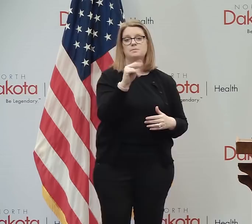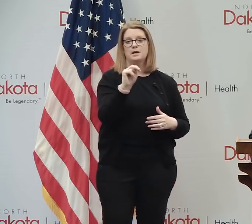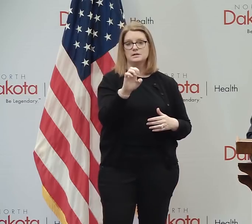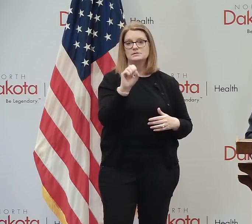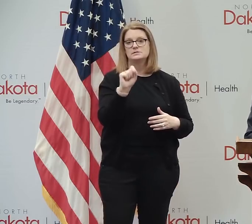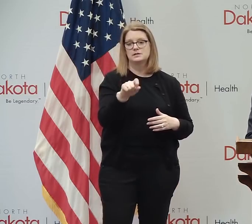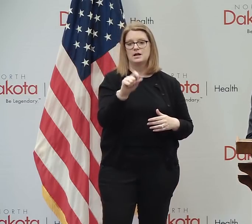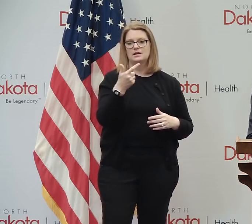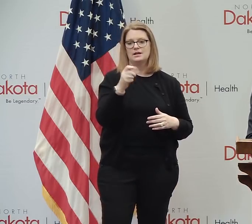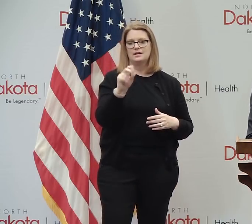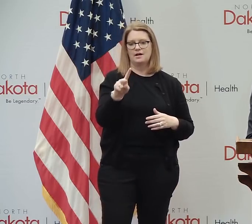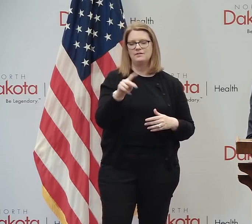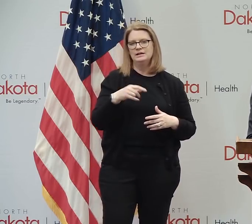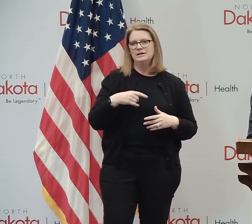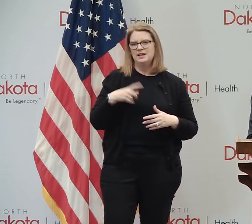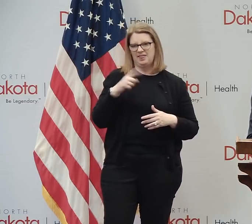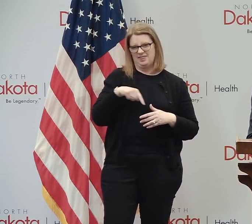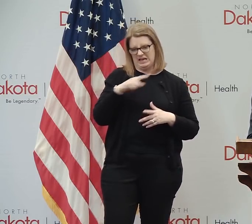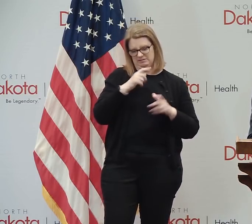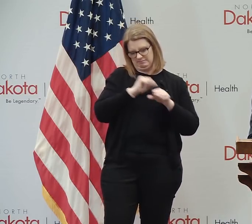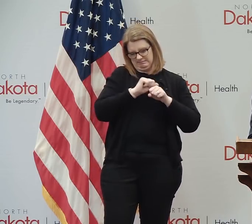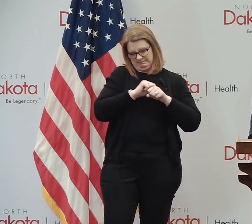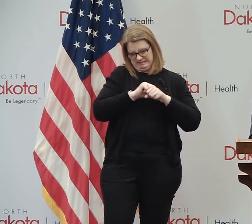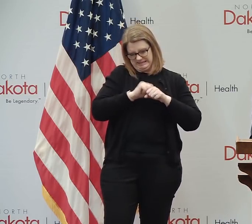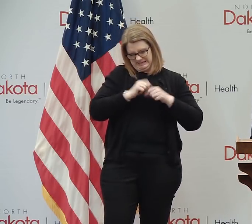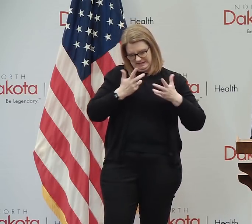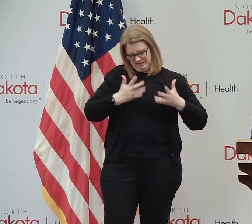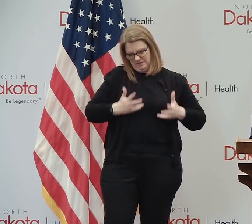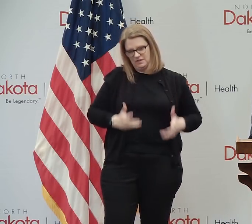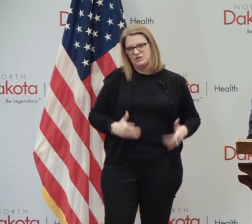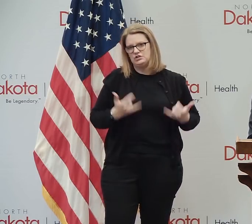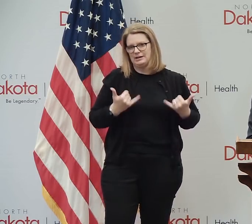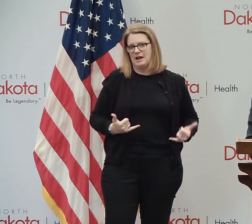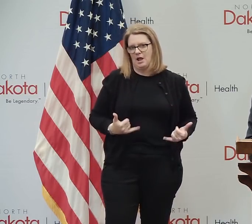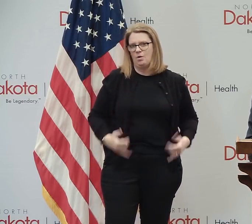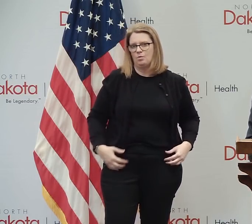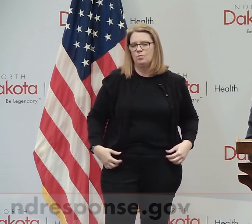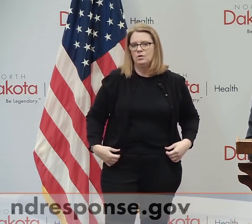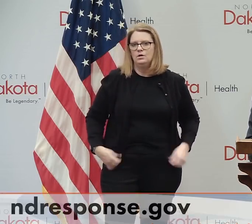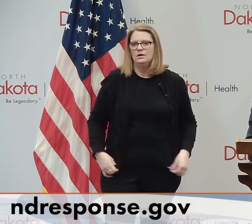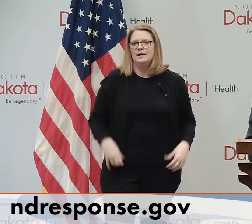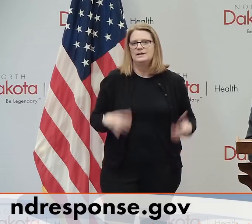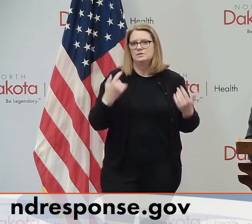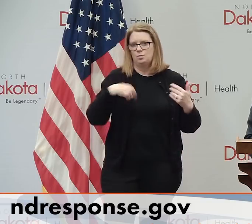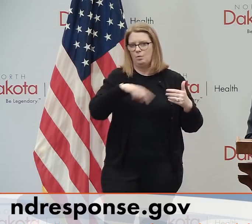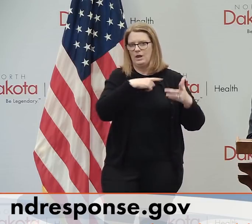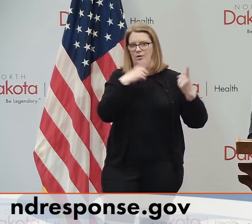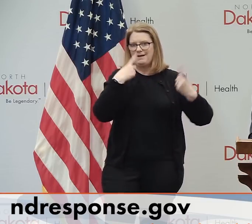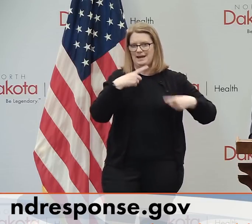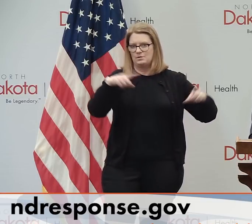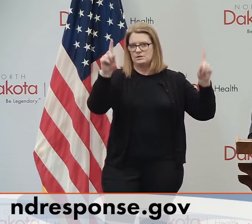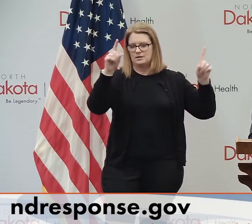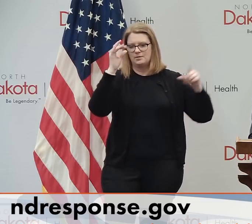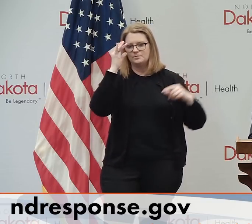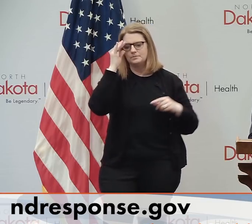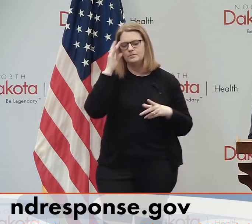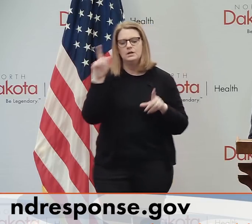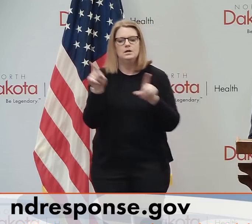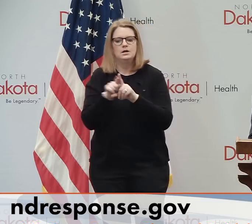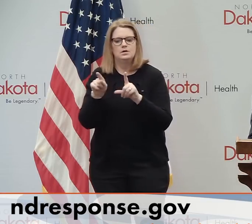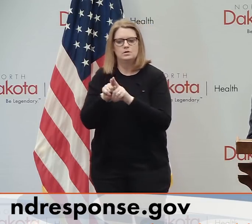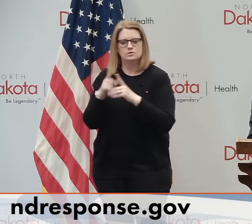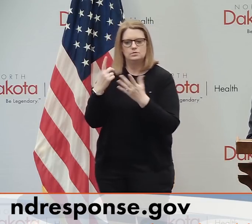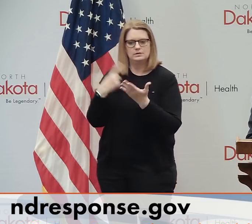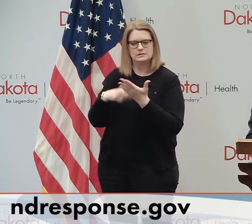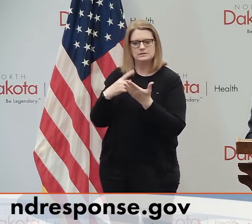know they're just putting the finishing details on them probably right now as we're announcing them. In addition, today we do want to